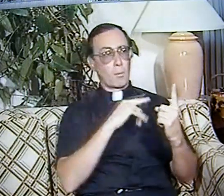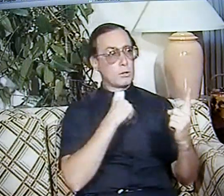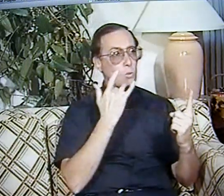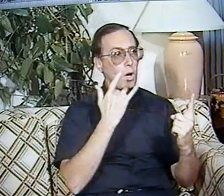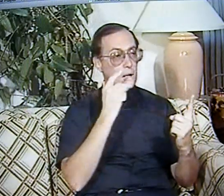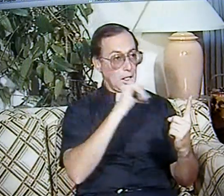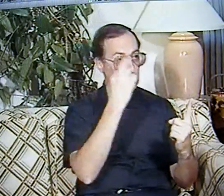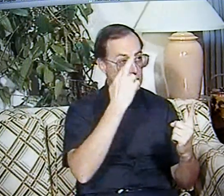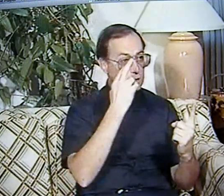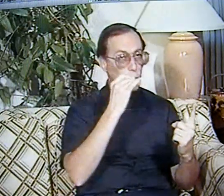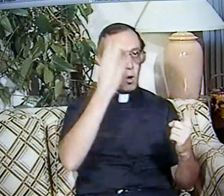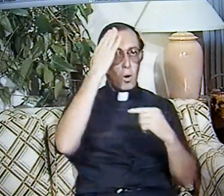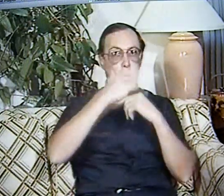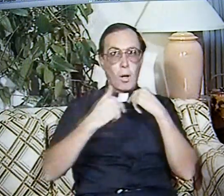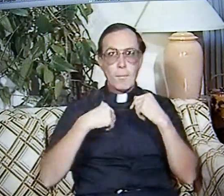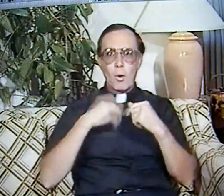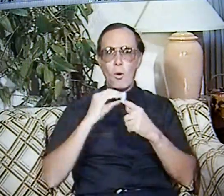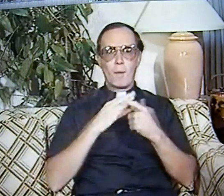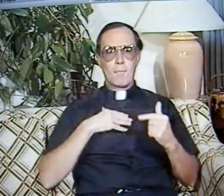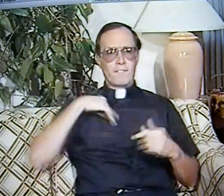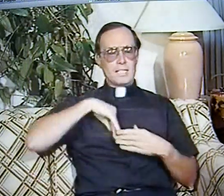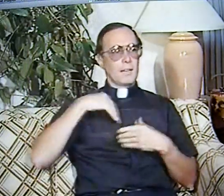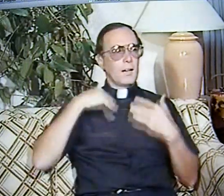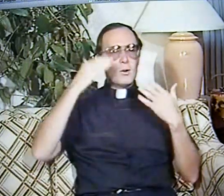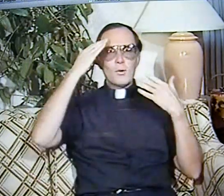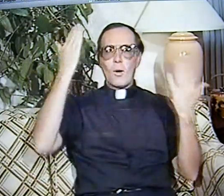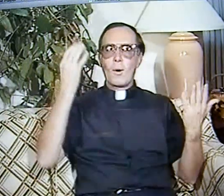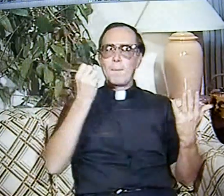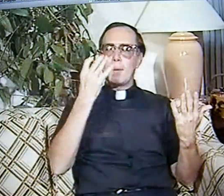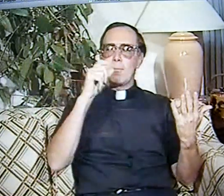I did become really interested in religion because of my parents.